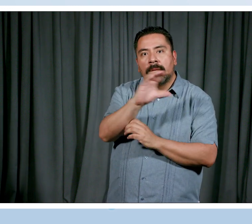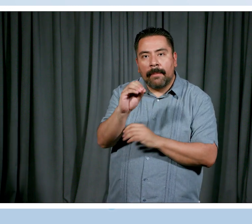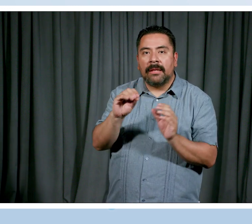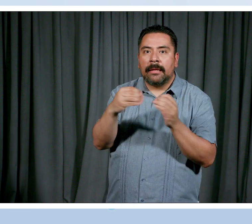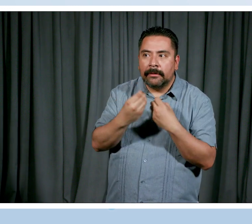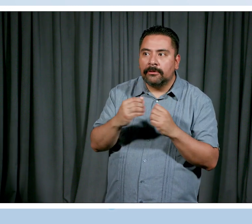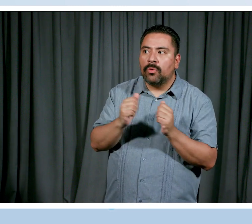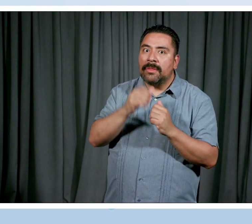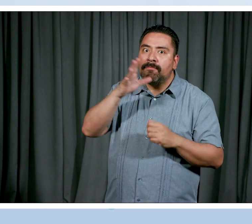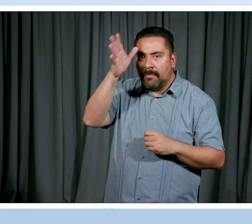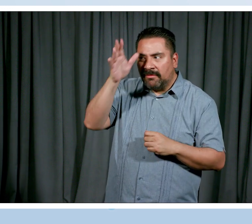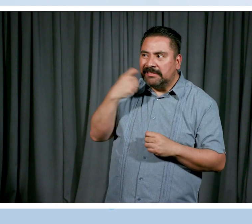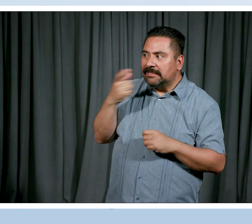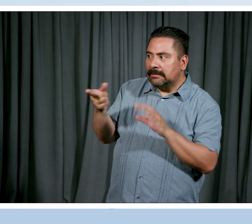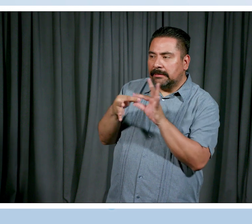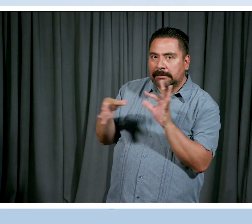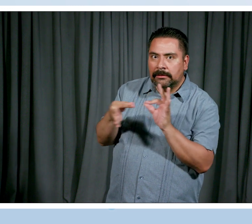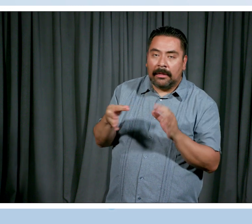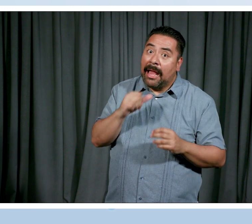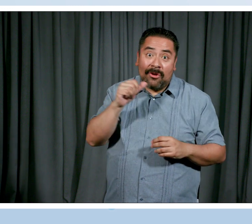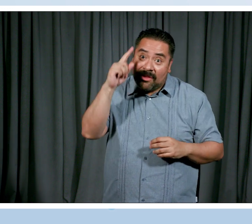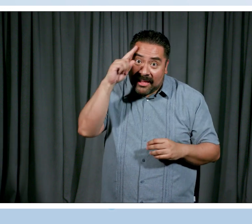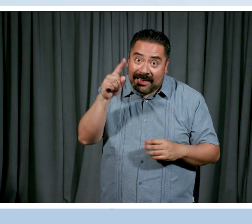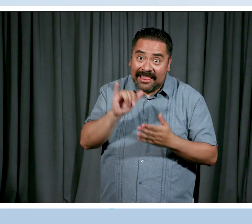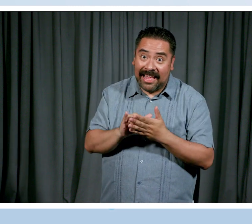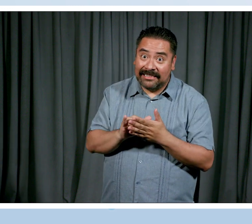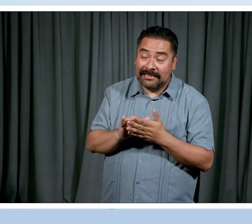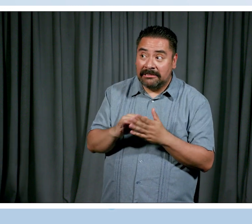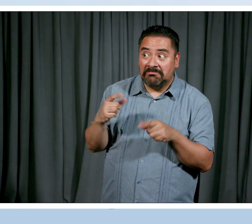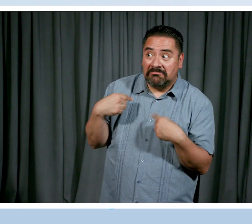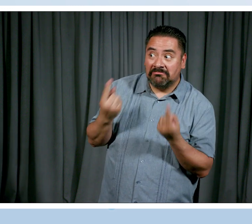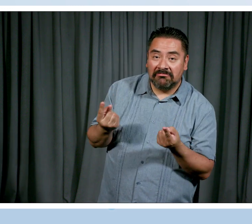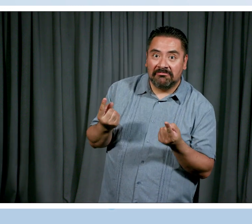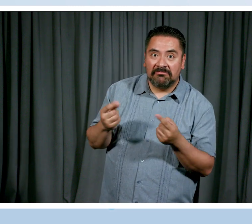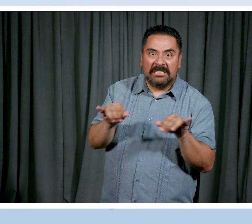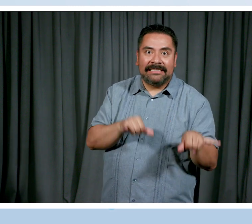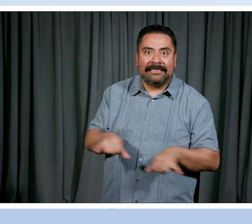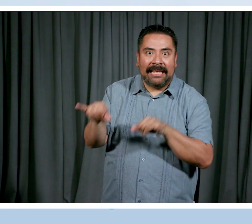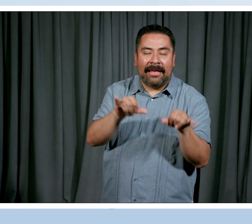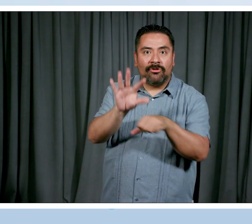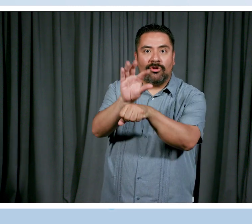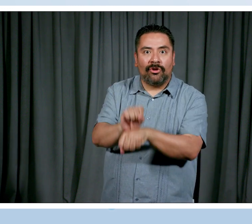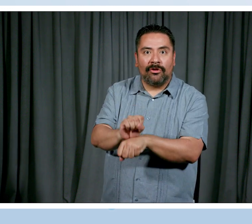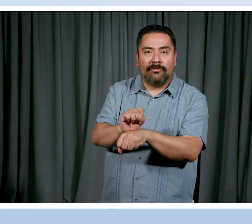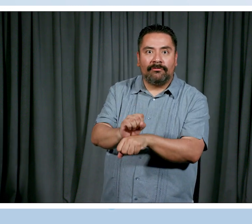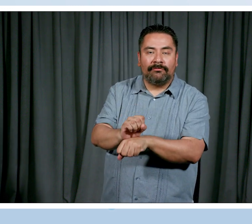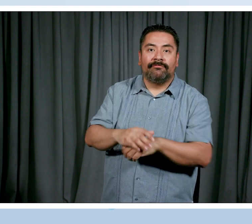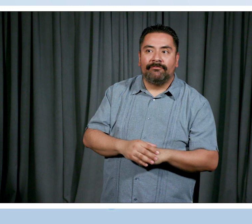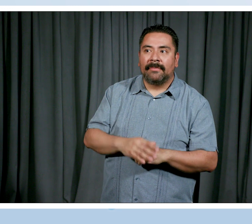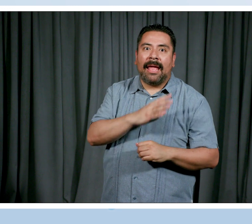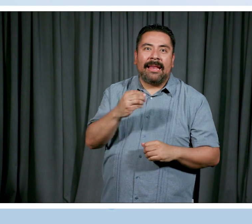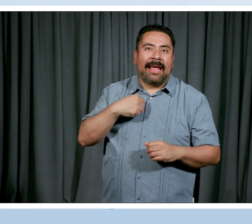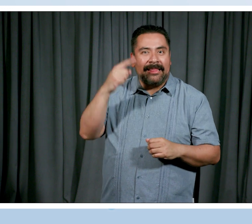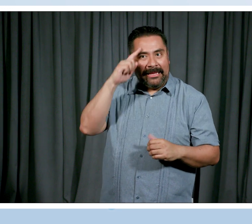and parents, like you said. I mean, I don't think that's something that's been kind of a standard practice for very long.